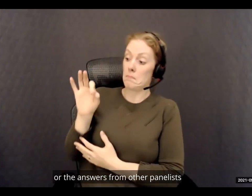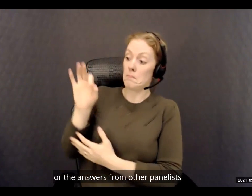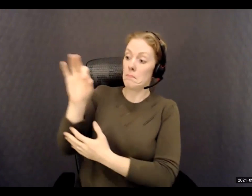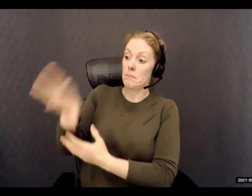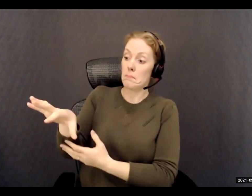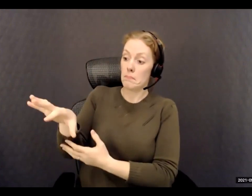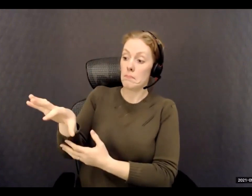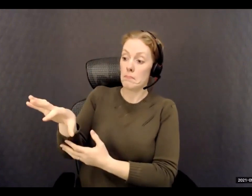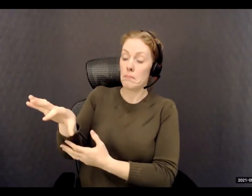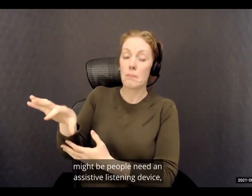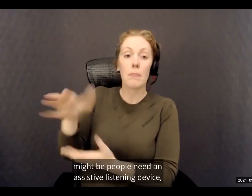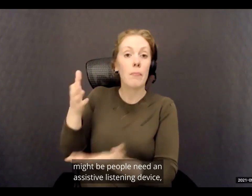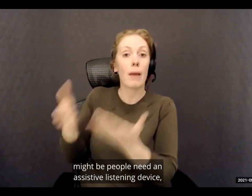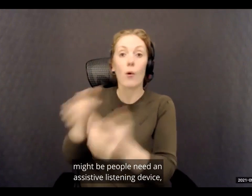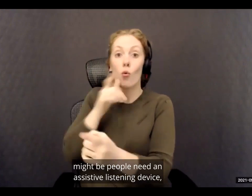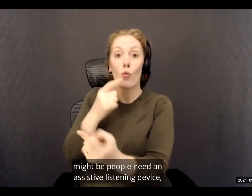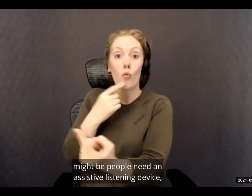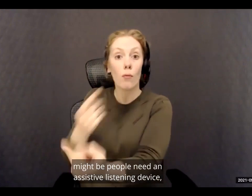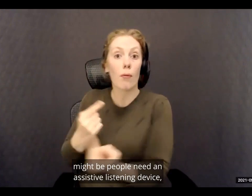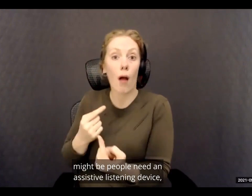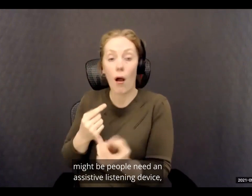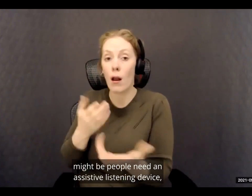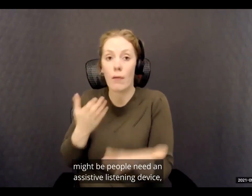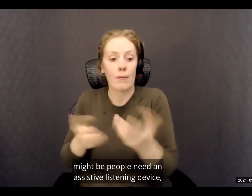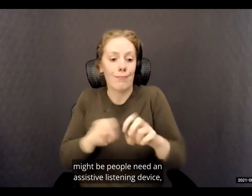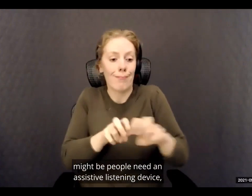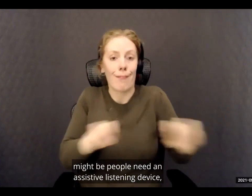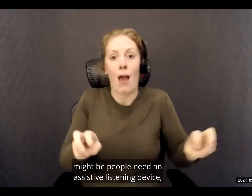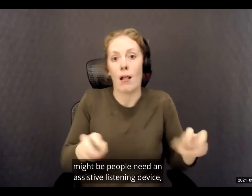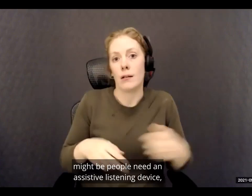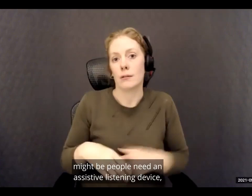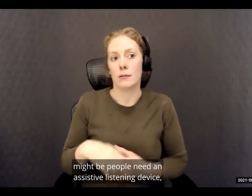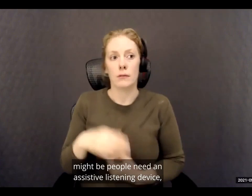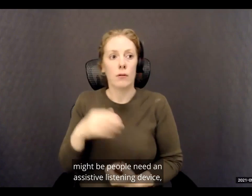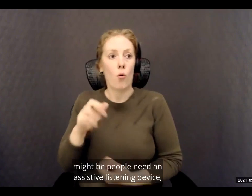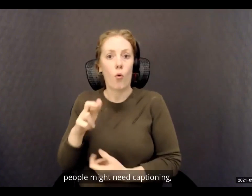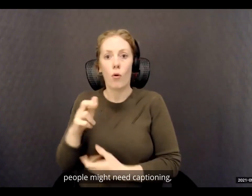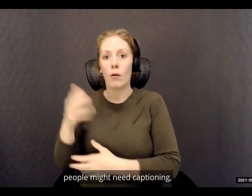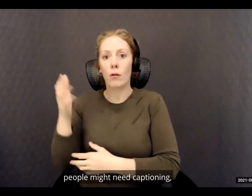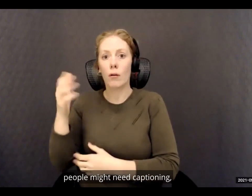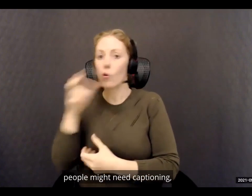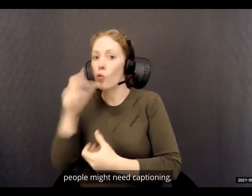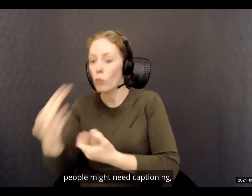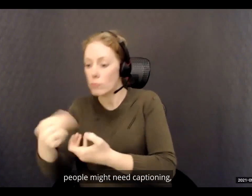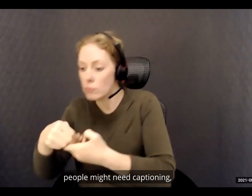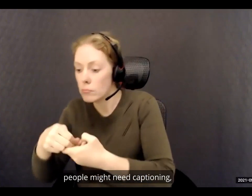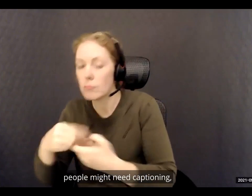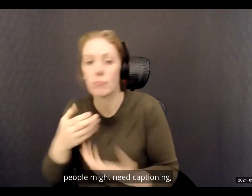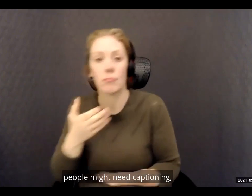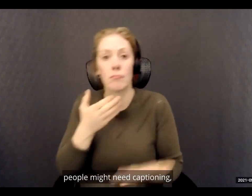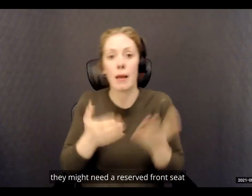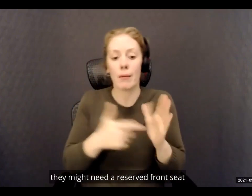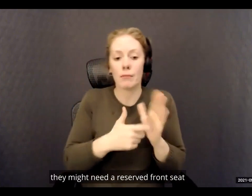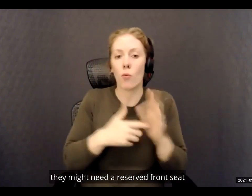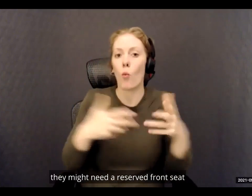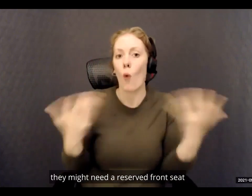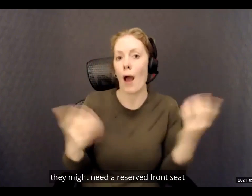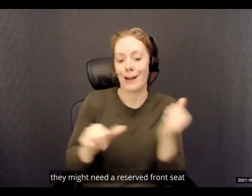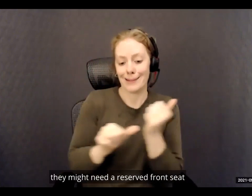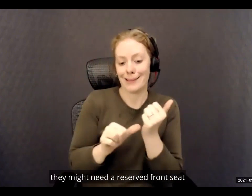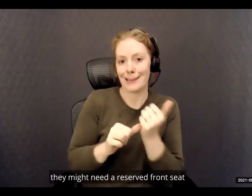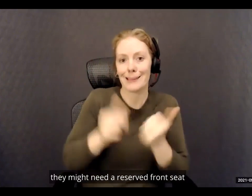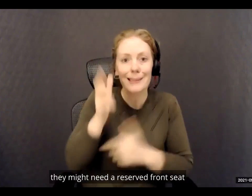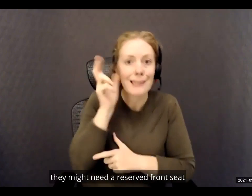from other panelists might be people need an assistive listening device. People might need captioning. They might need